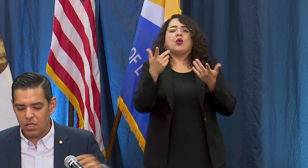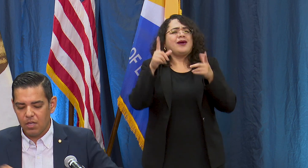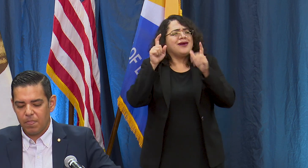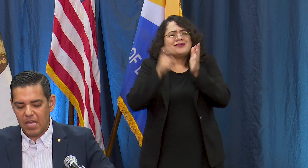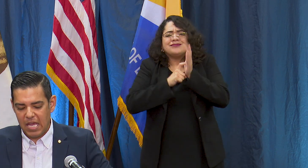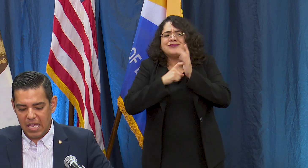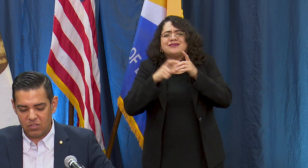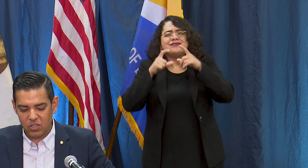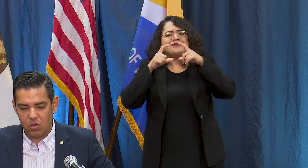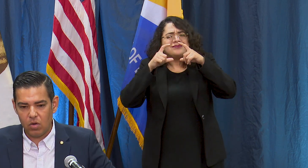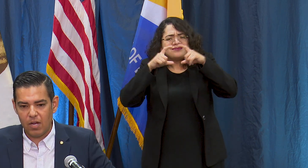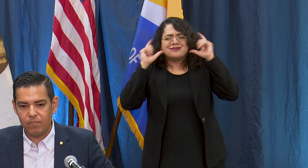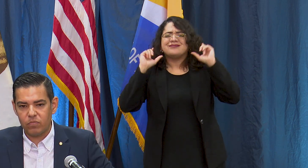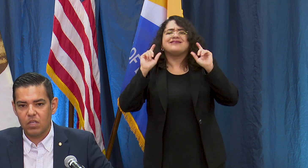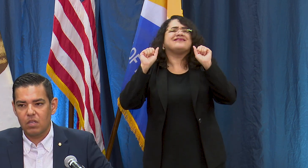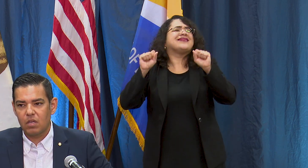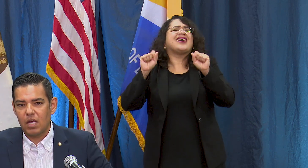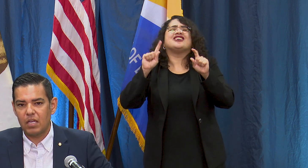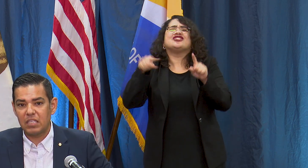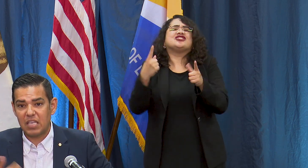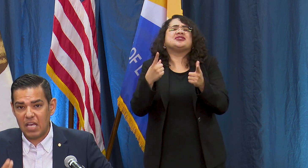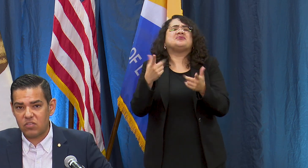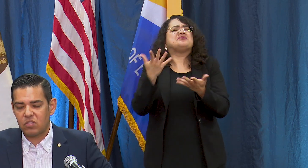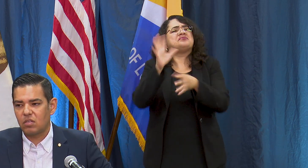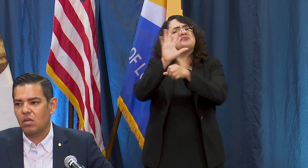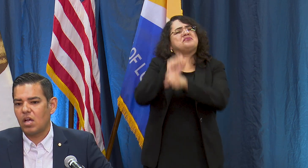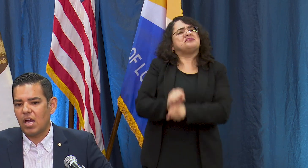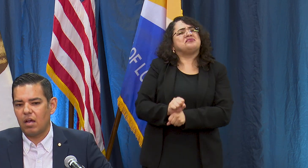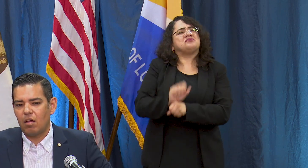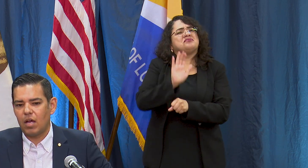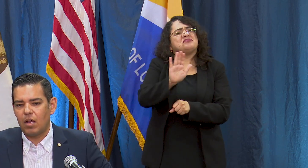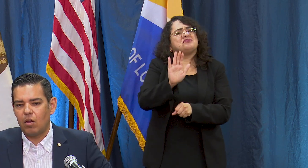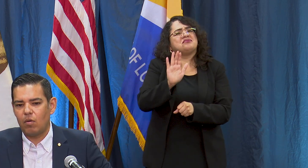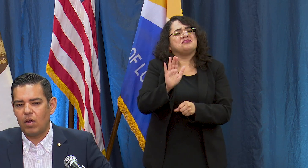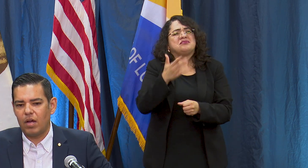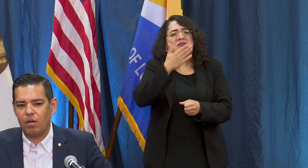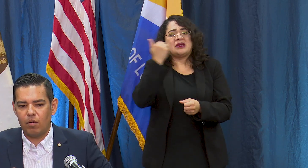one. And so, yes,